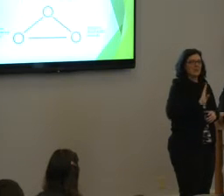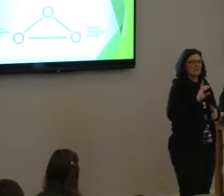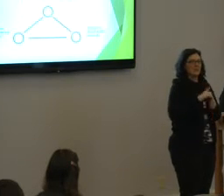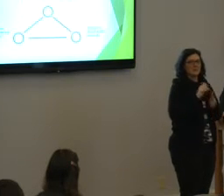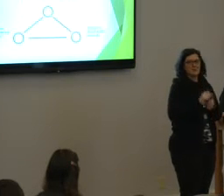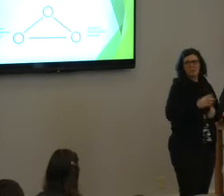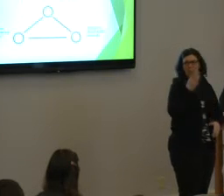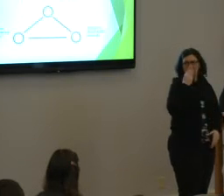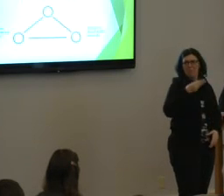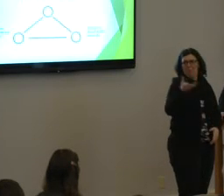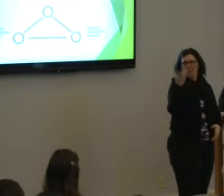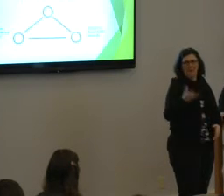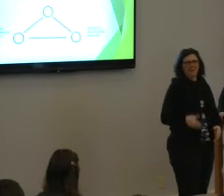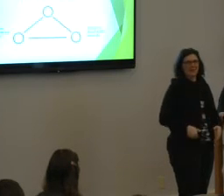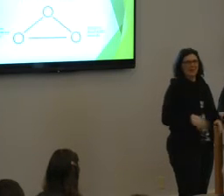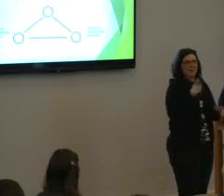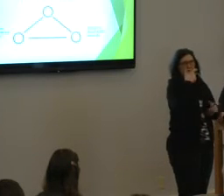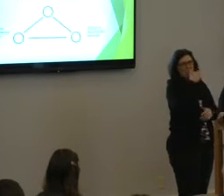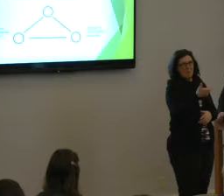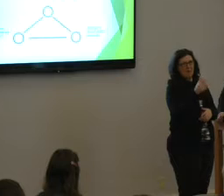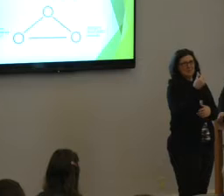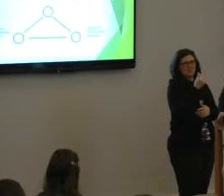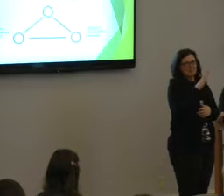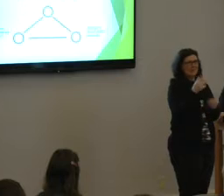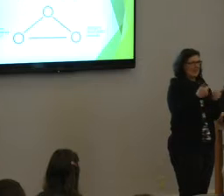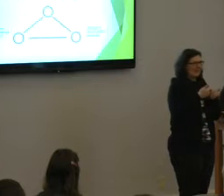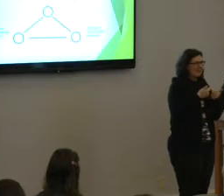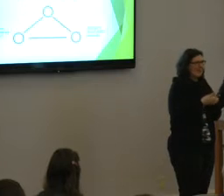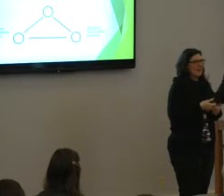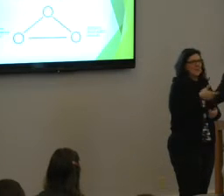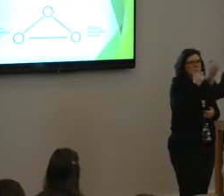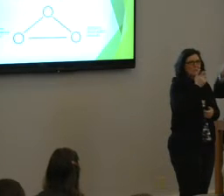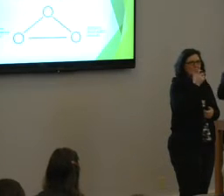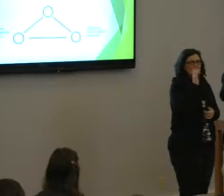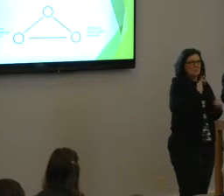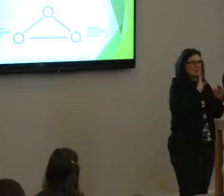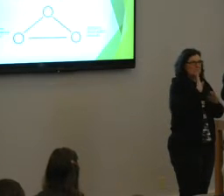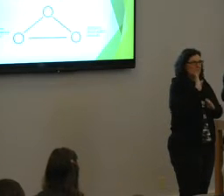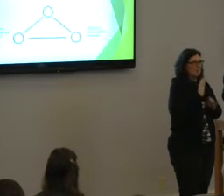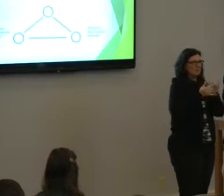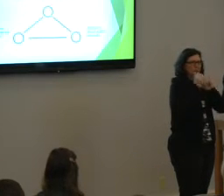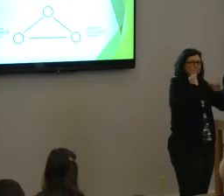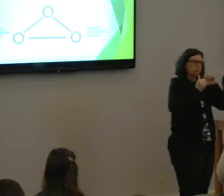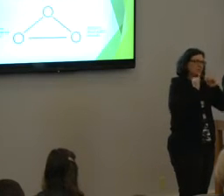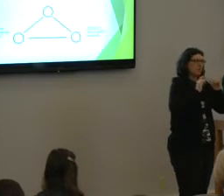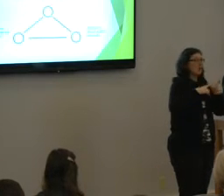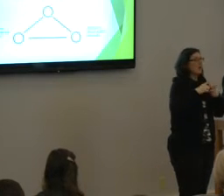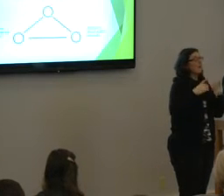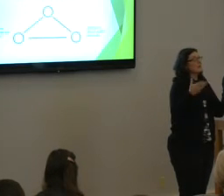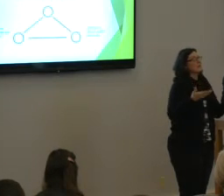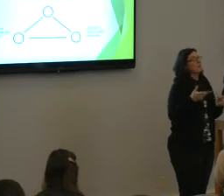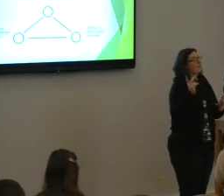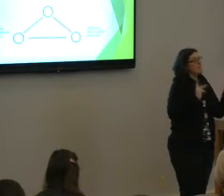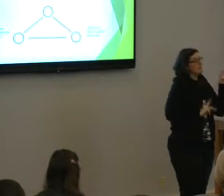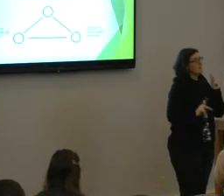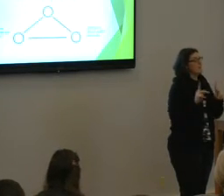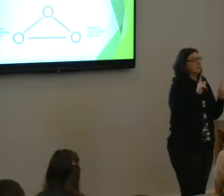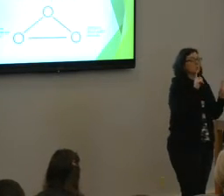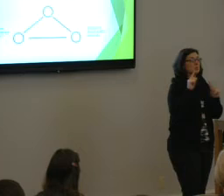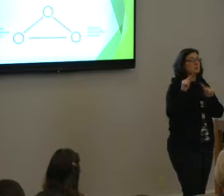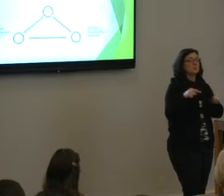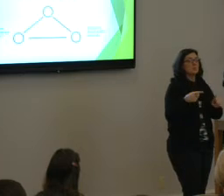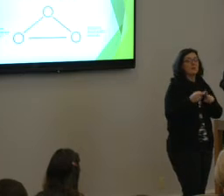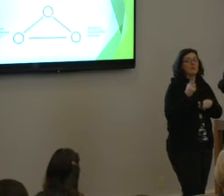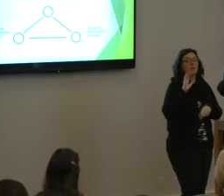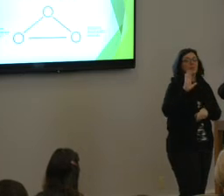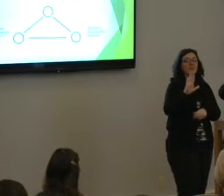don't care if they want to drink beer and have watch the Packers game. That's fine. You know, so, and what all of a sudden is you're inviting people to respond out of their gifts